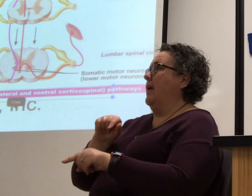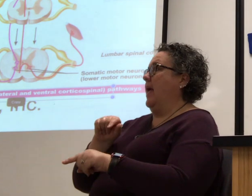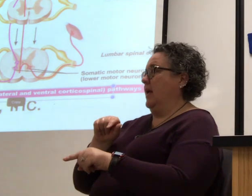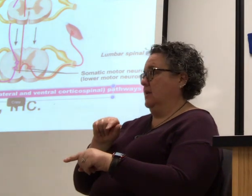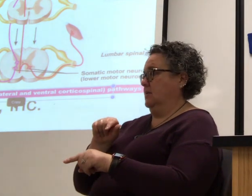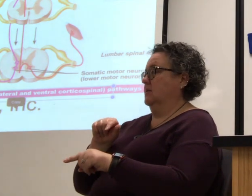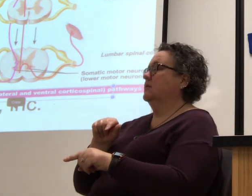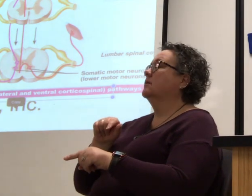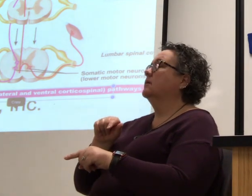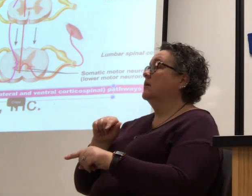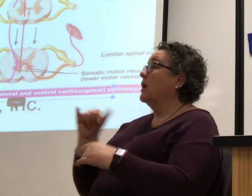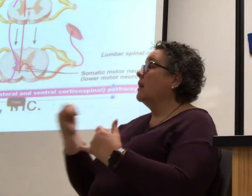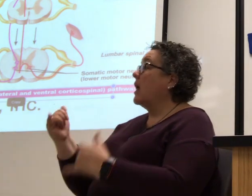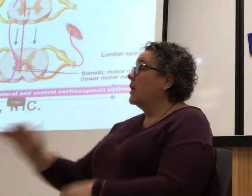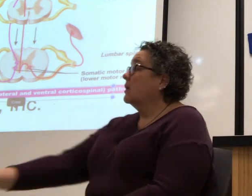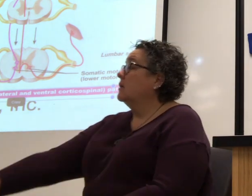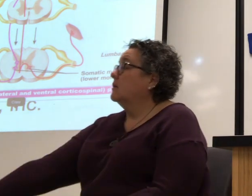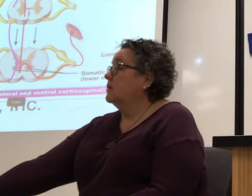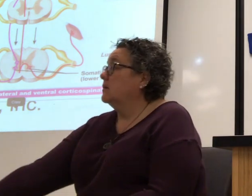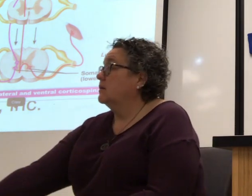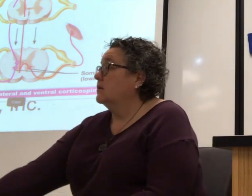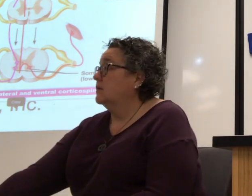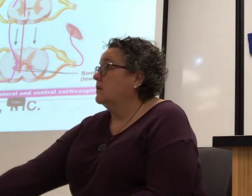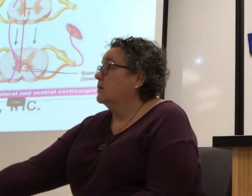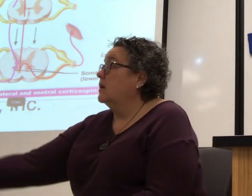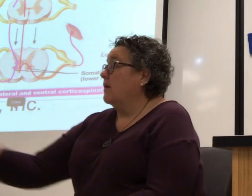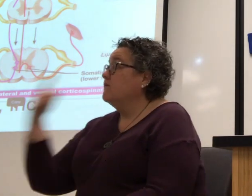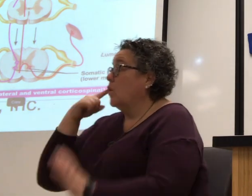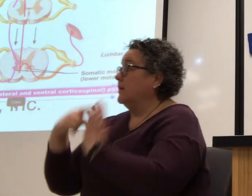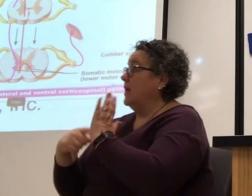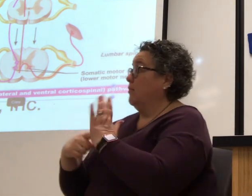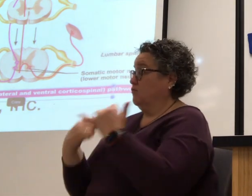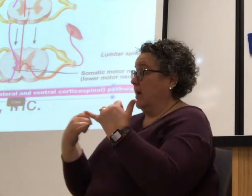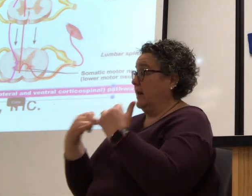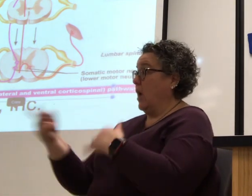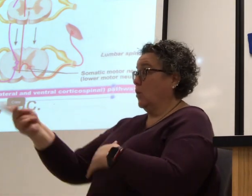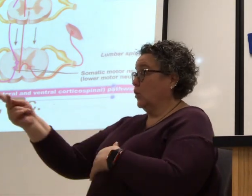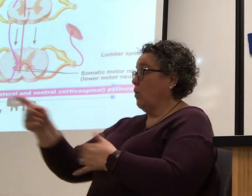Like what you're doing now, writing. It's considered a skilled, voluntary movement.